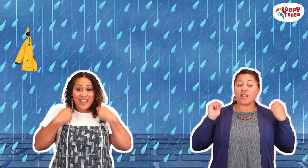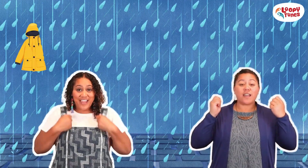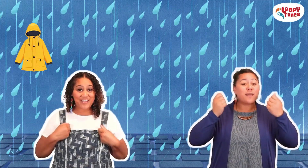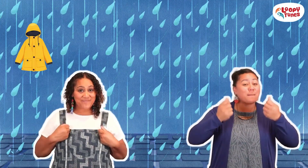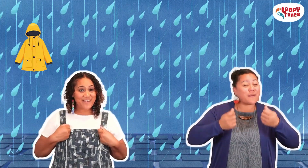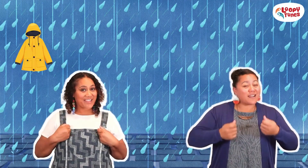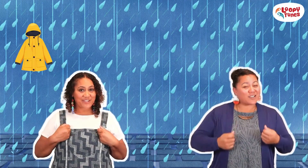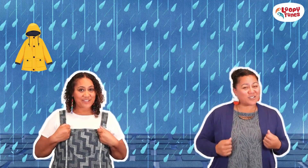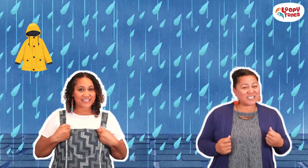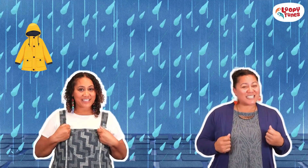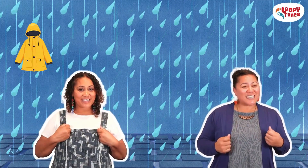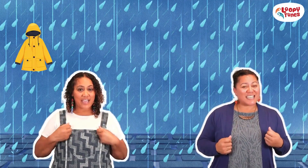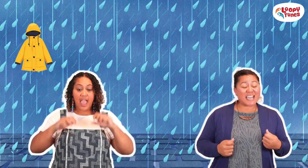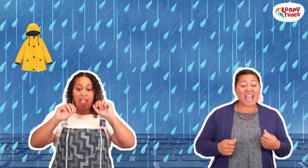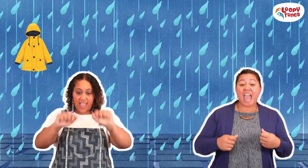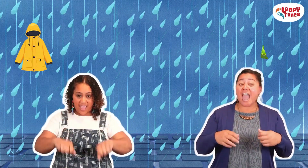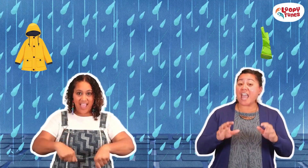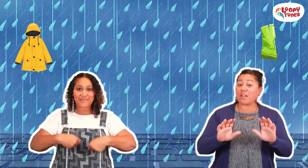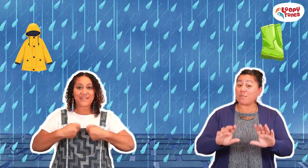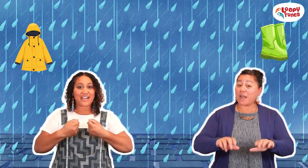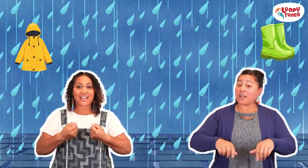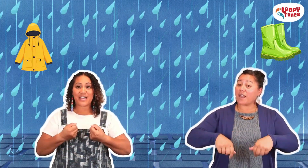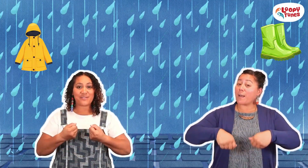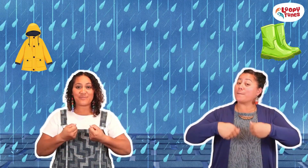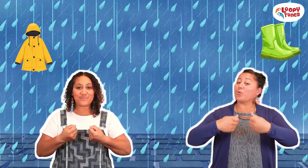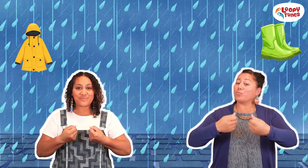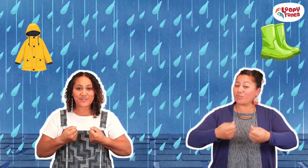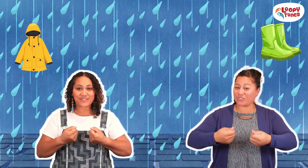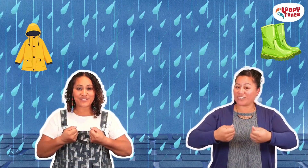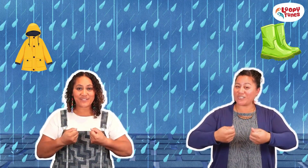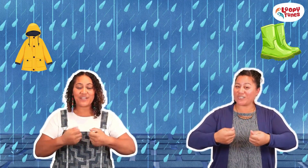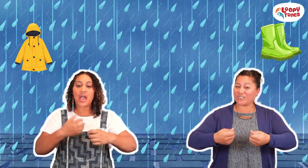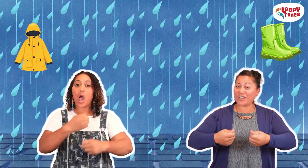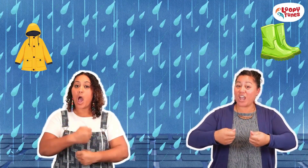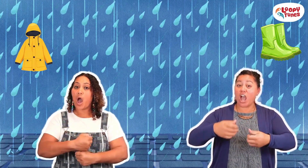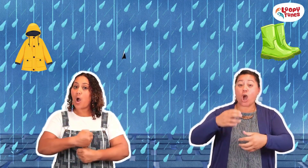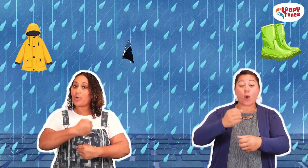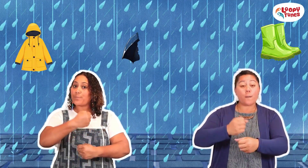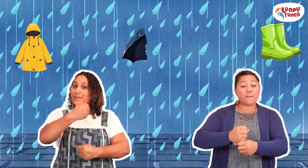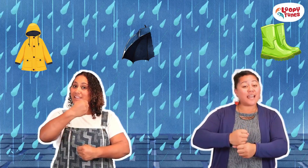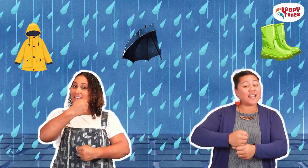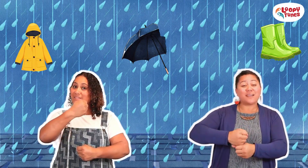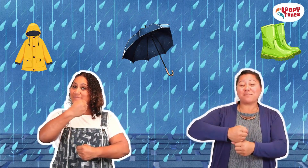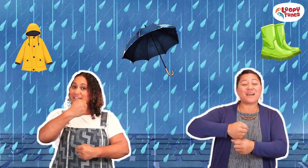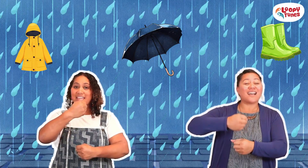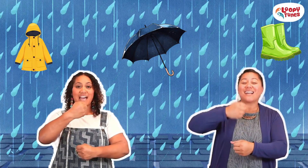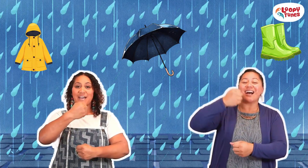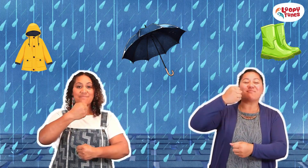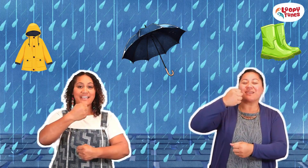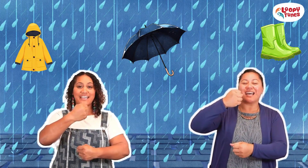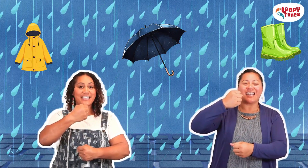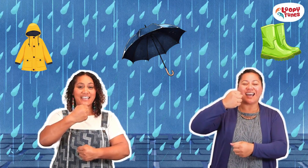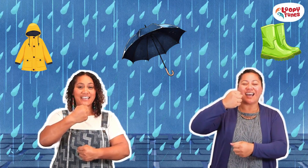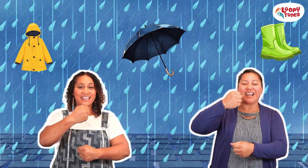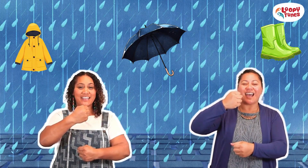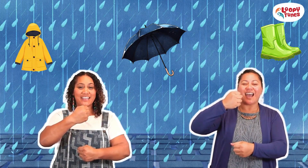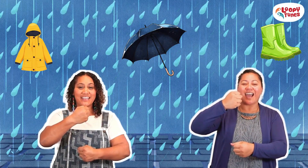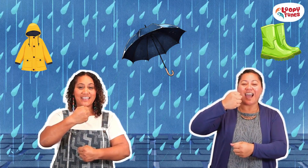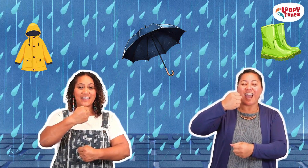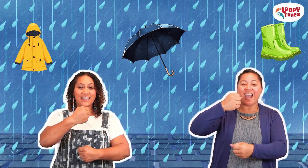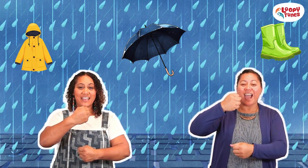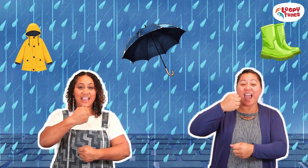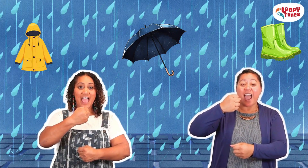I'll grab my koti and my kamuputu, open up my